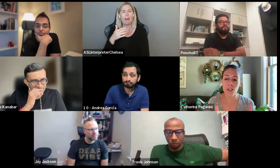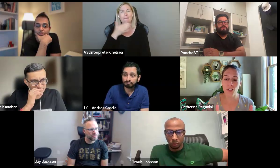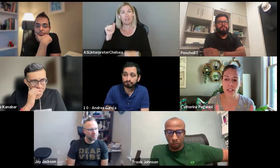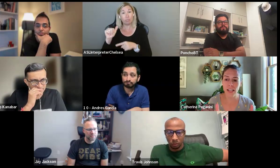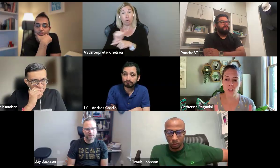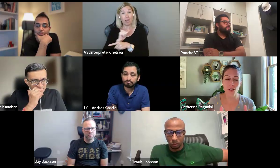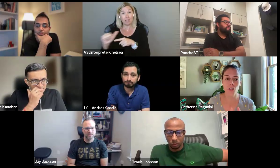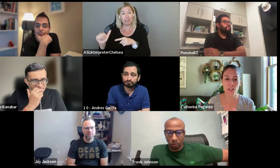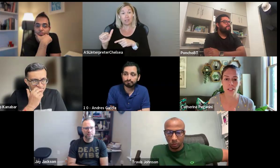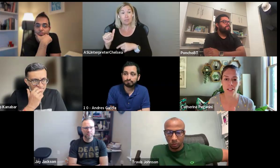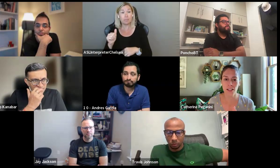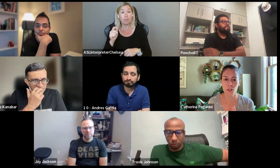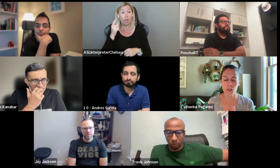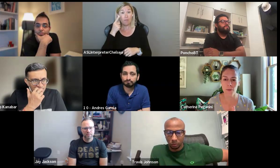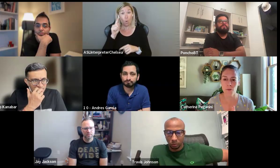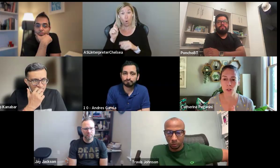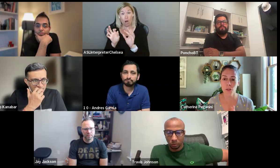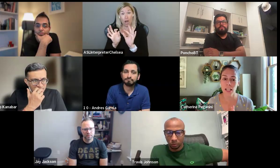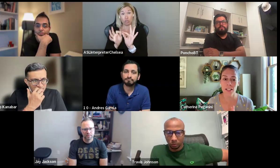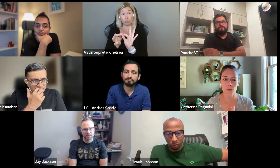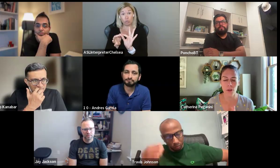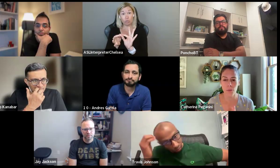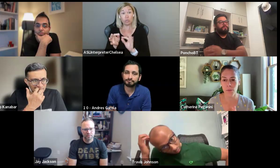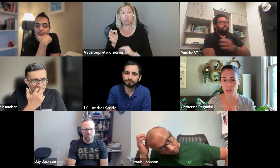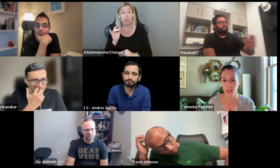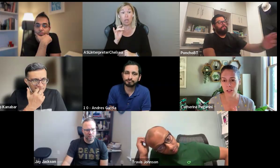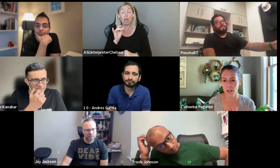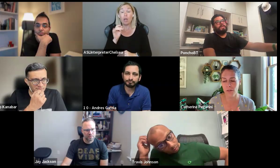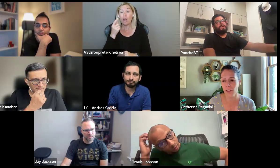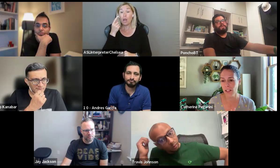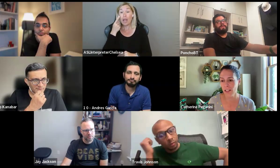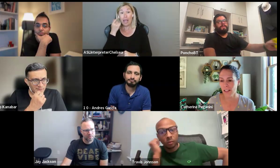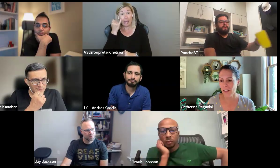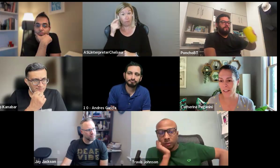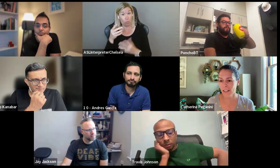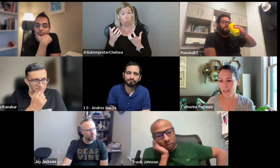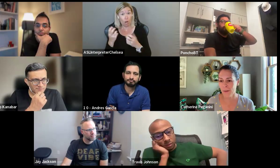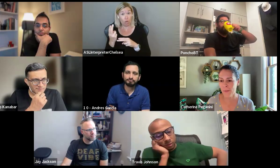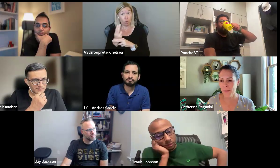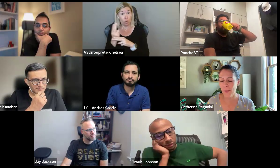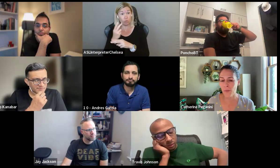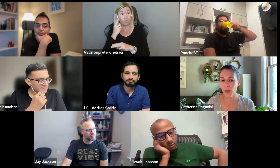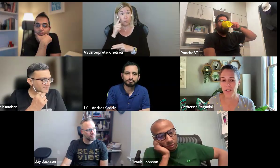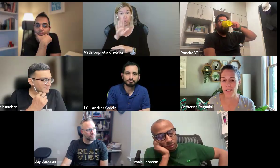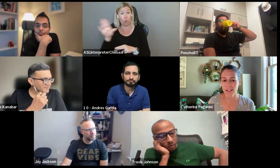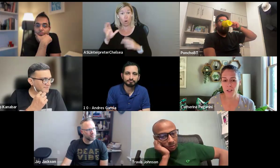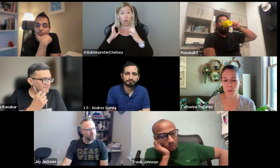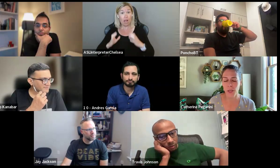interpreters, in case you're interested and use them for your clients, we are publishing lots of best practices that should